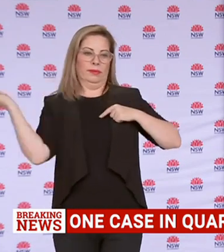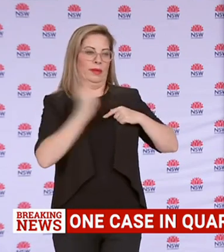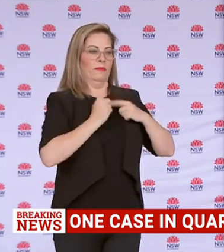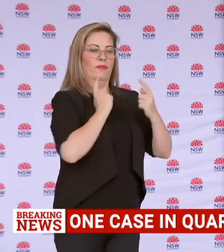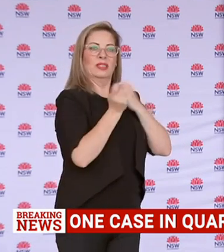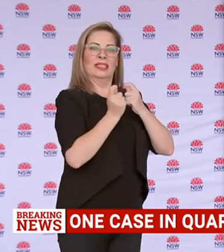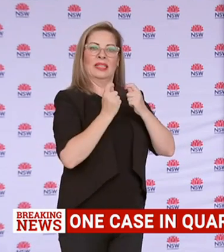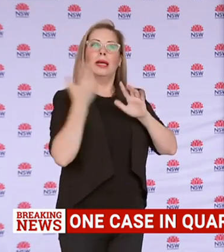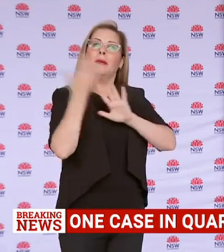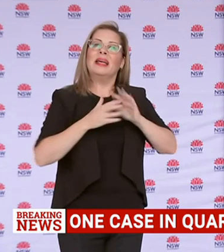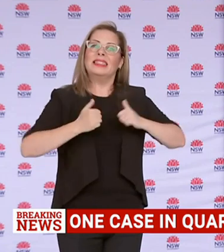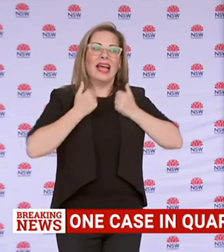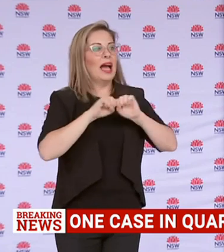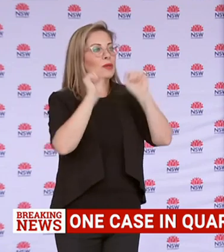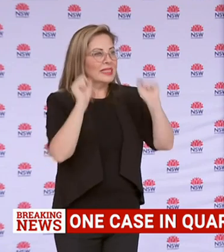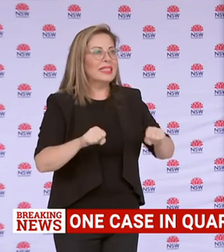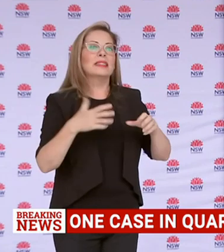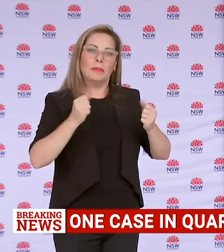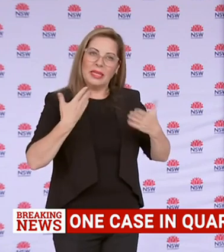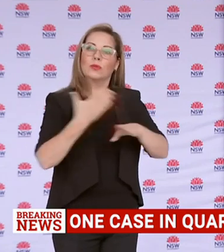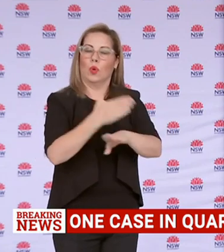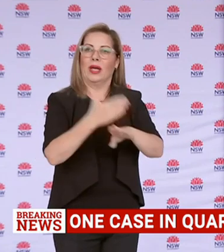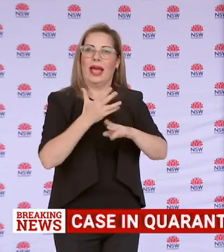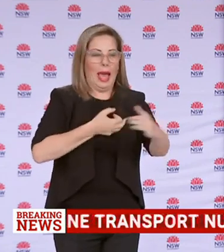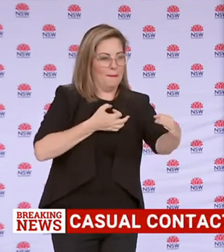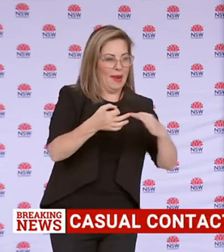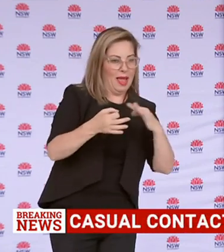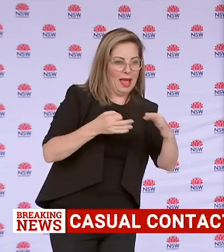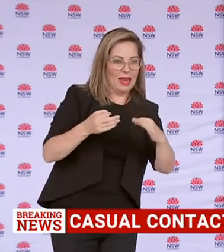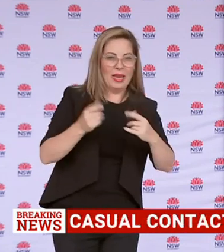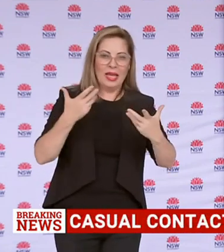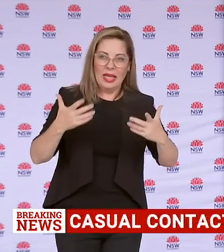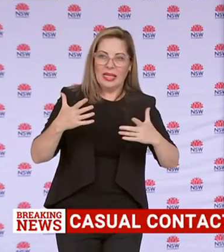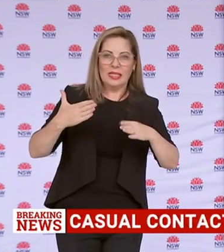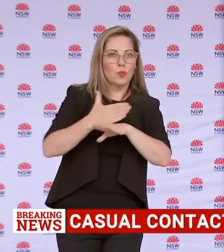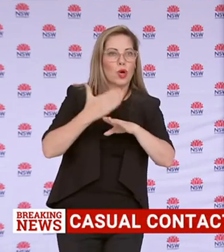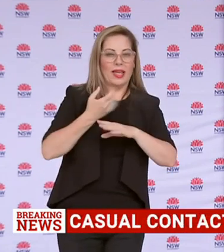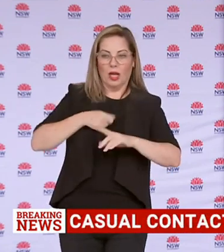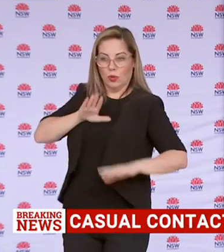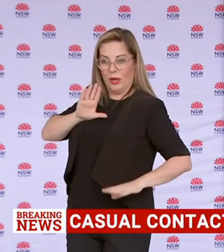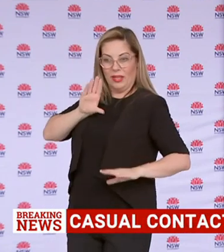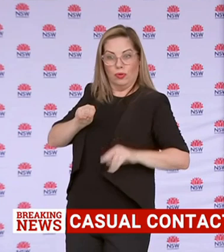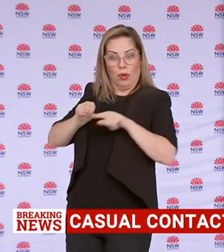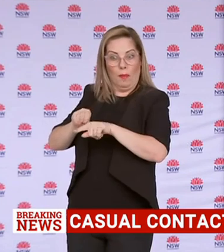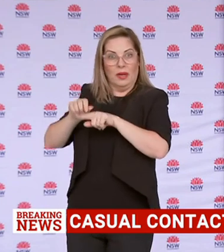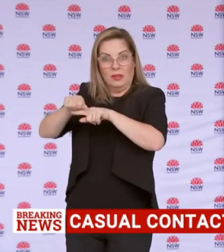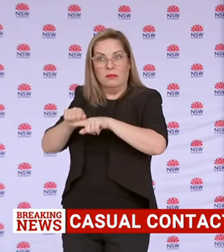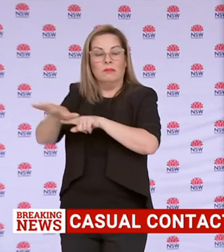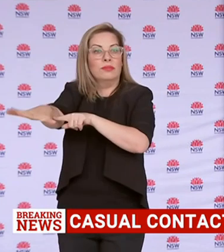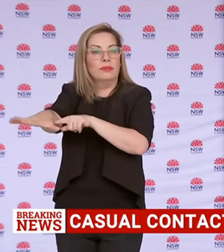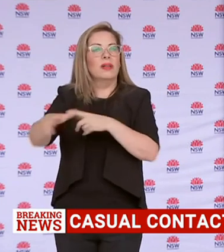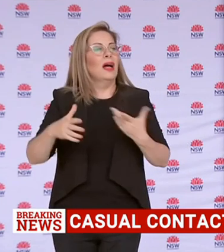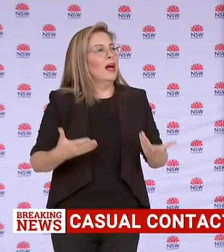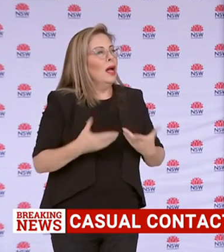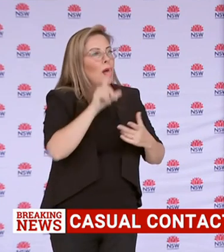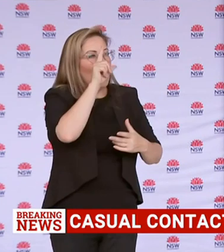means that the system's right in that we can prevent any further transmission to the community. So I don't think any system can ever